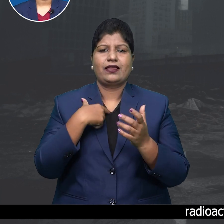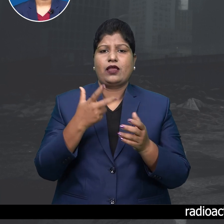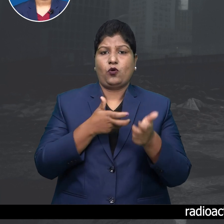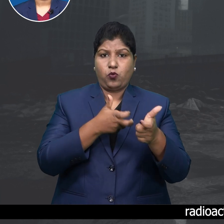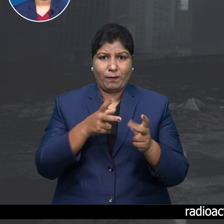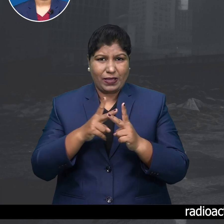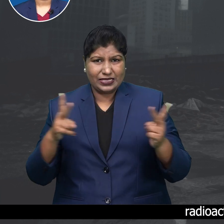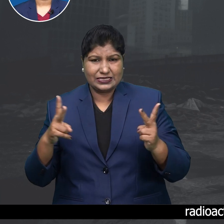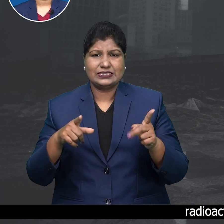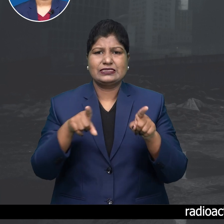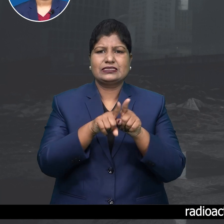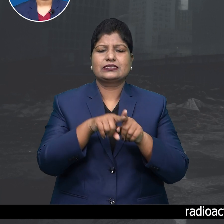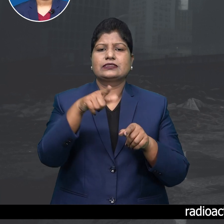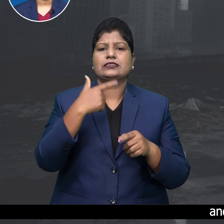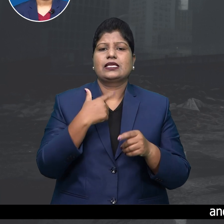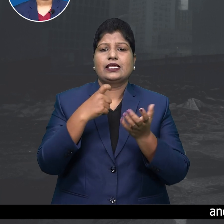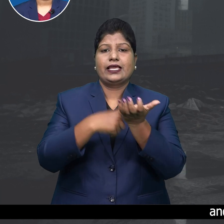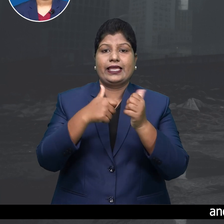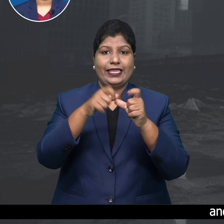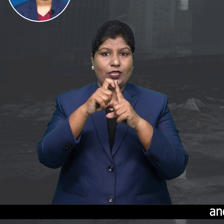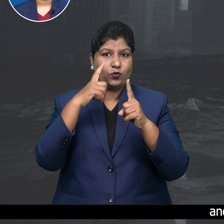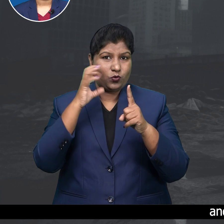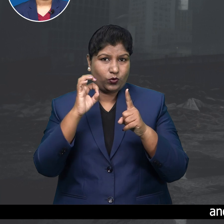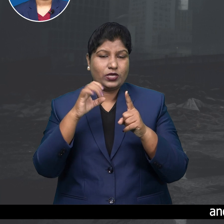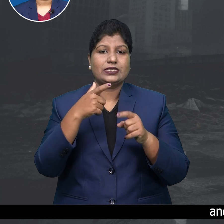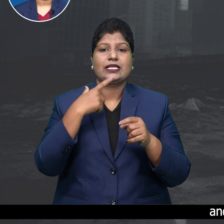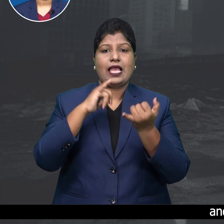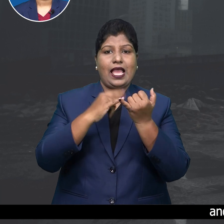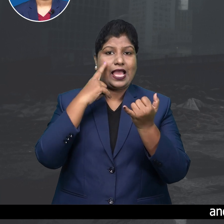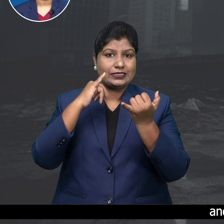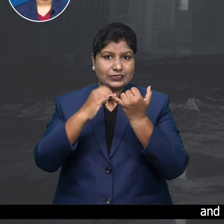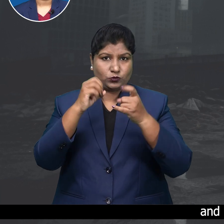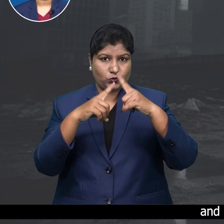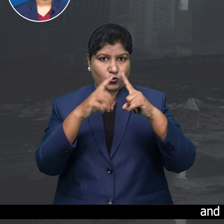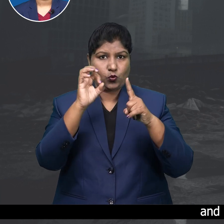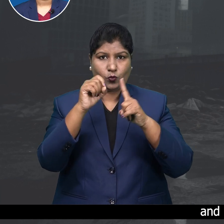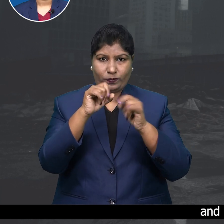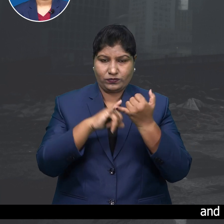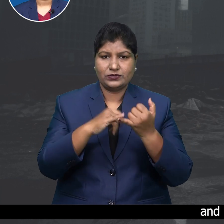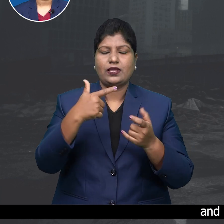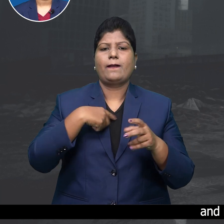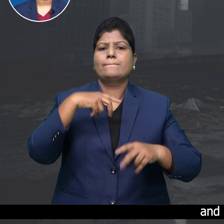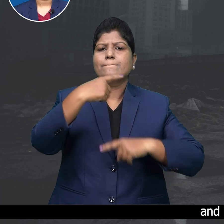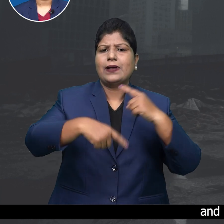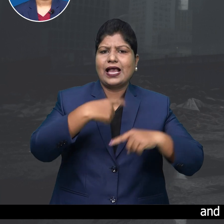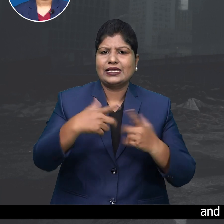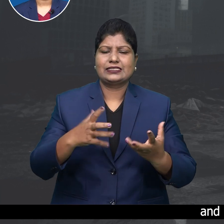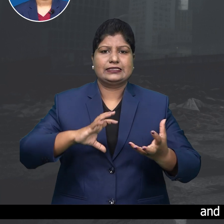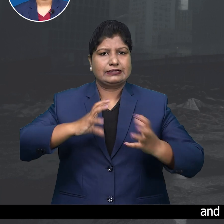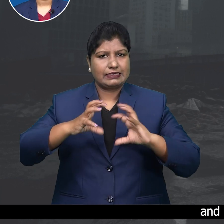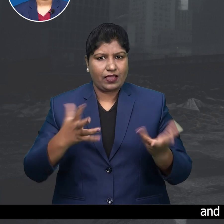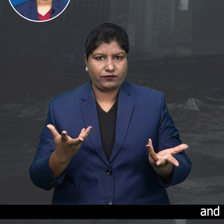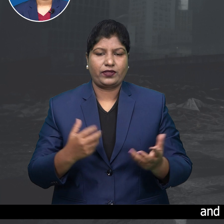radioactive isotopes, and mining and refining of